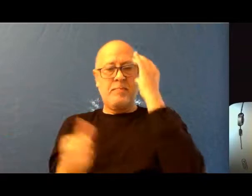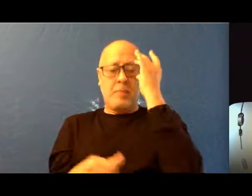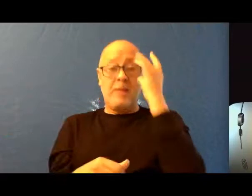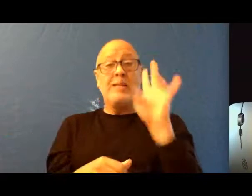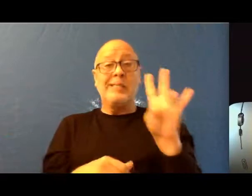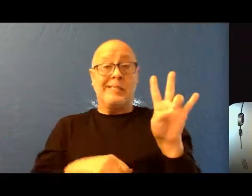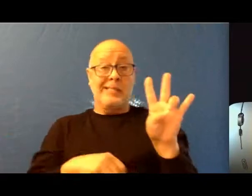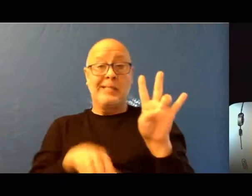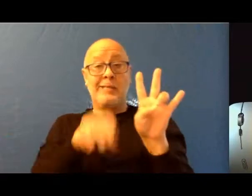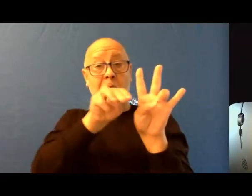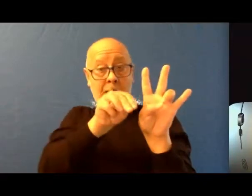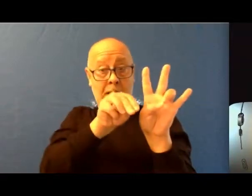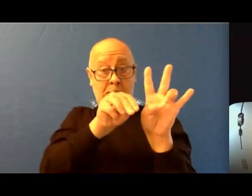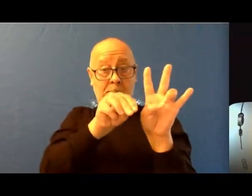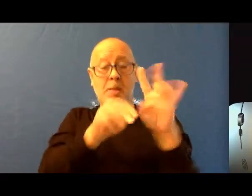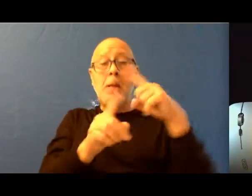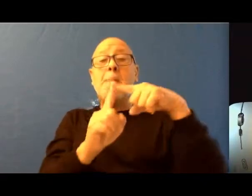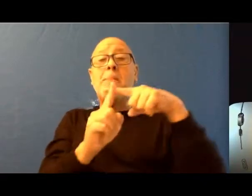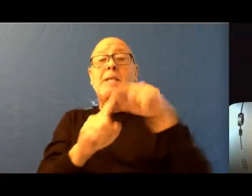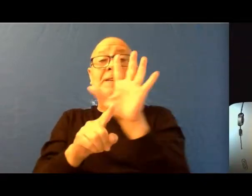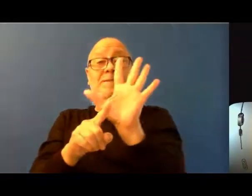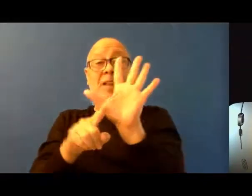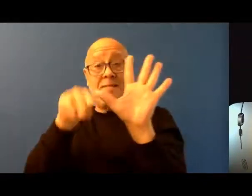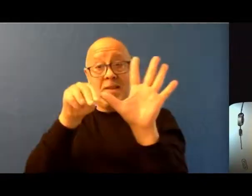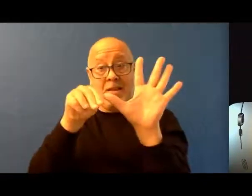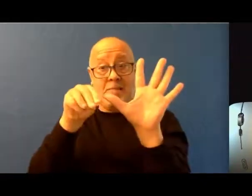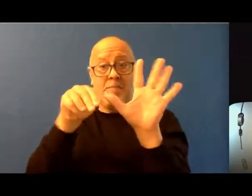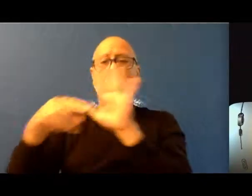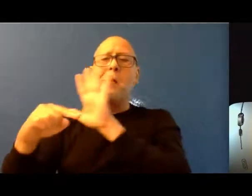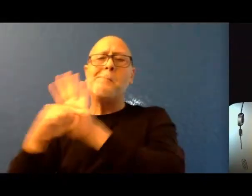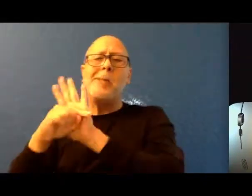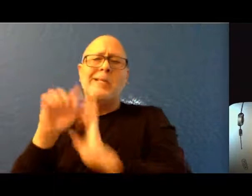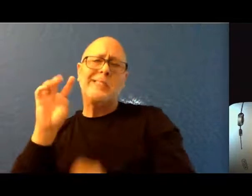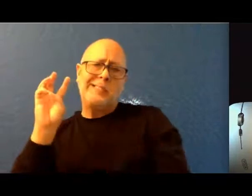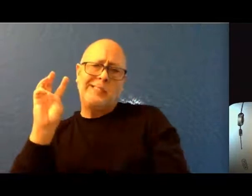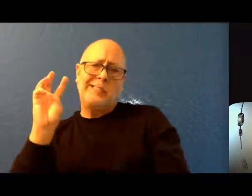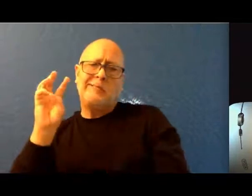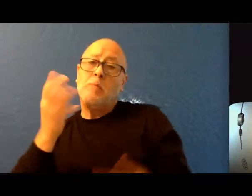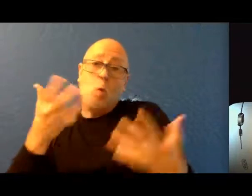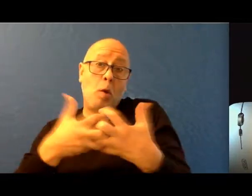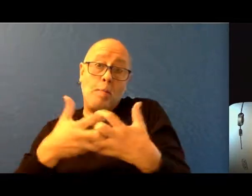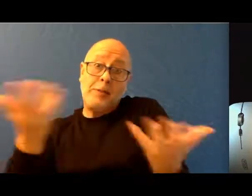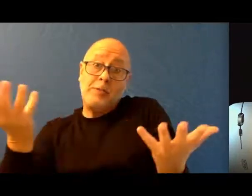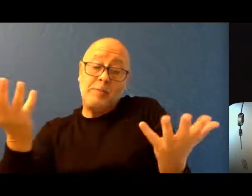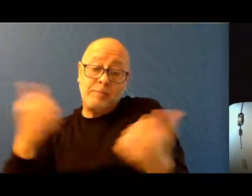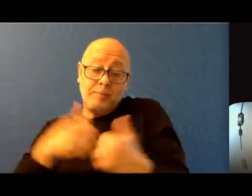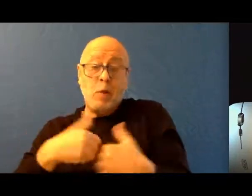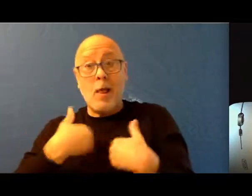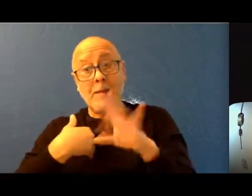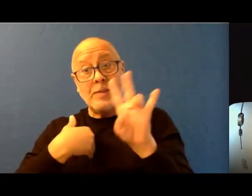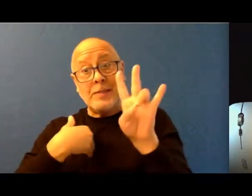7m plus 5m minus 6. So what can I match together? Well, I have a